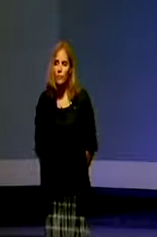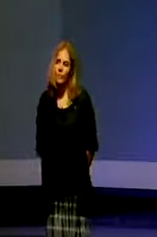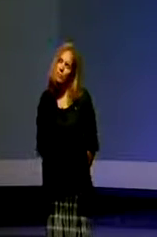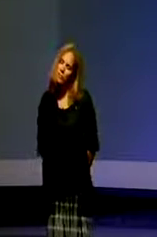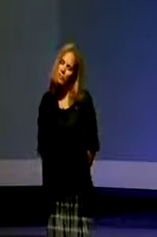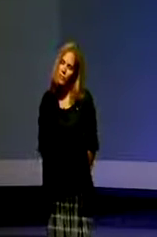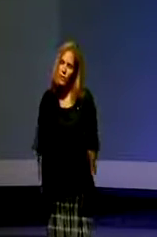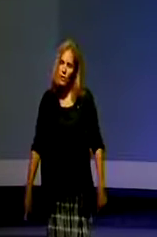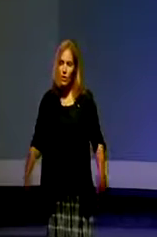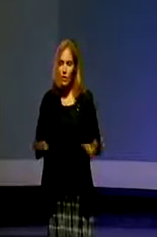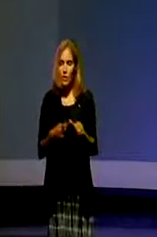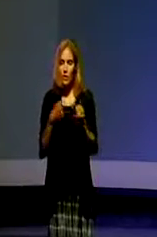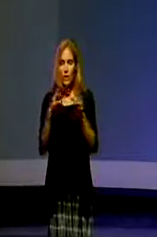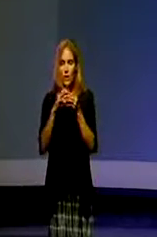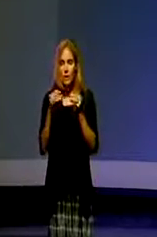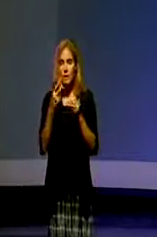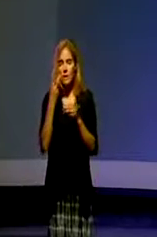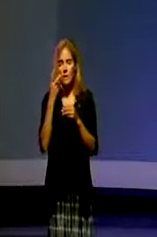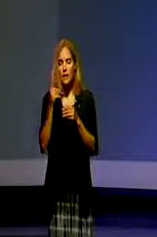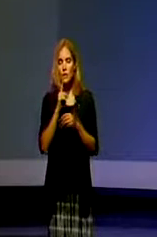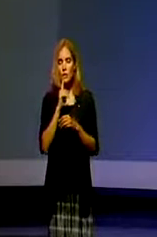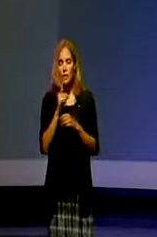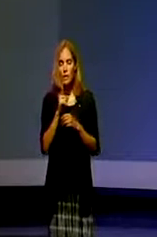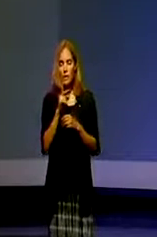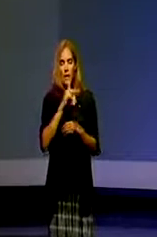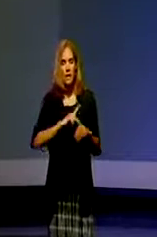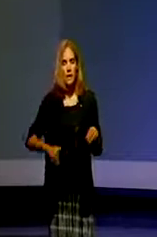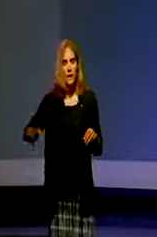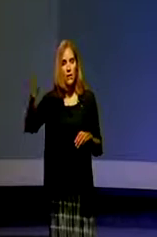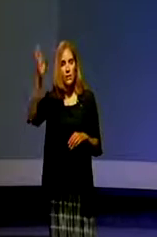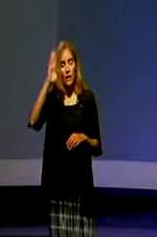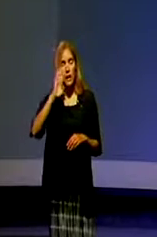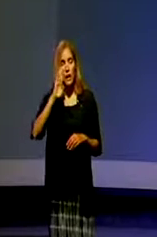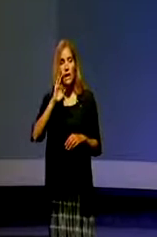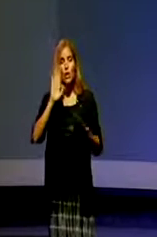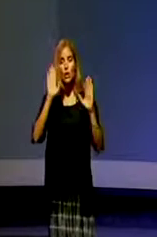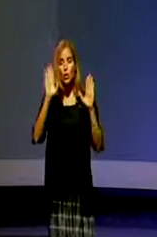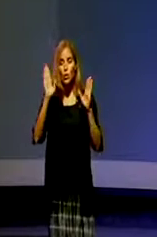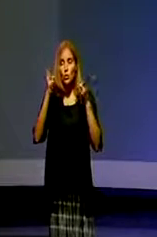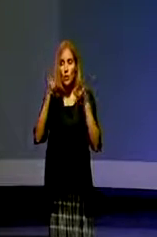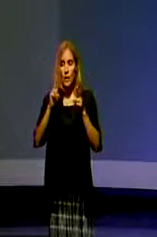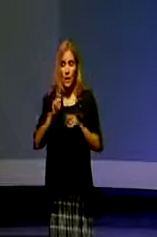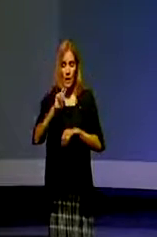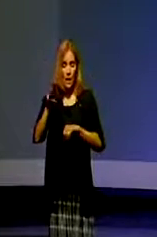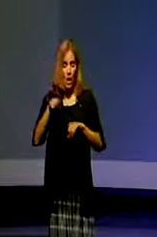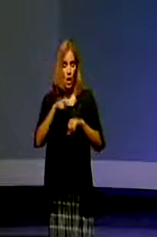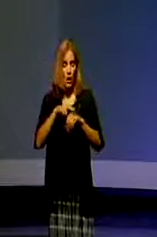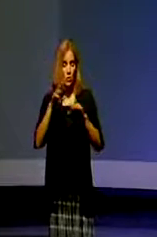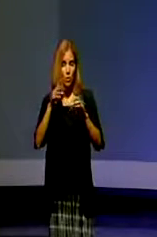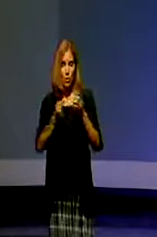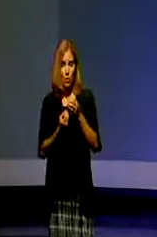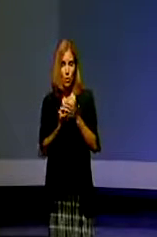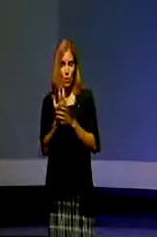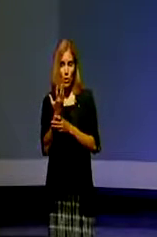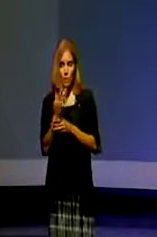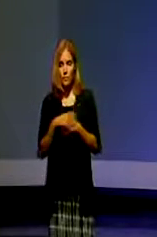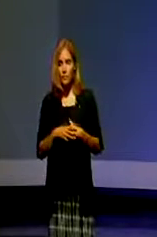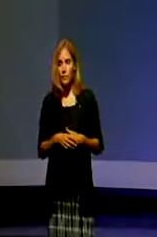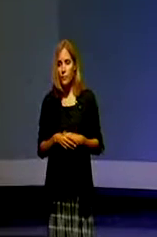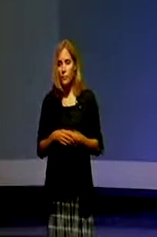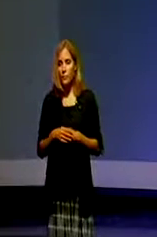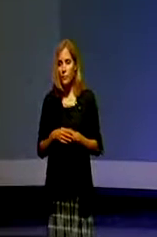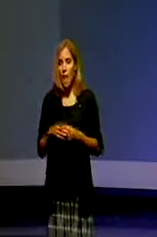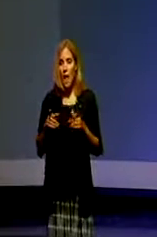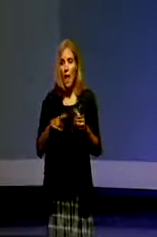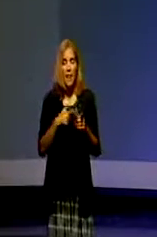first parable, we see this truth, that the kingdom of God is that which is supernaturally grown. And